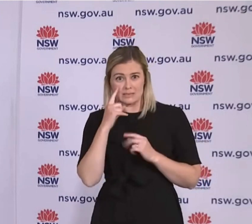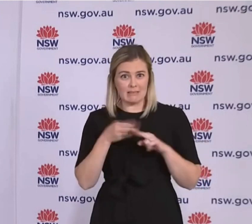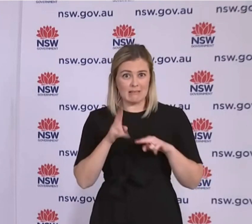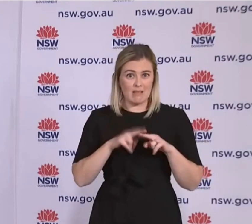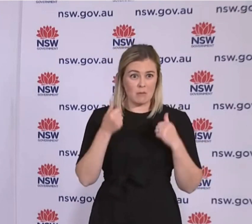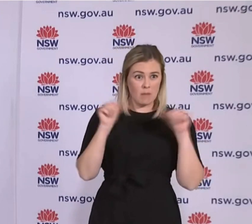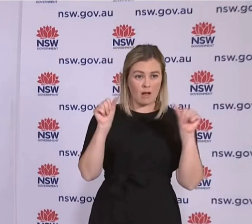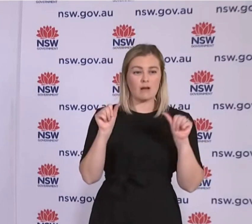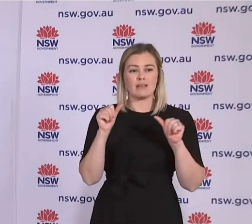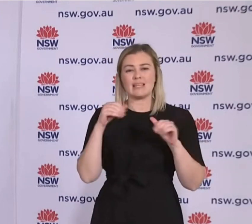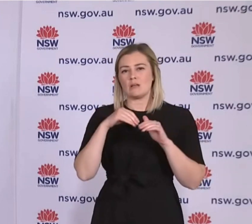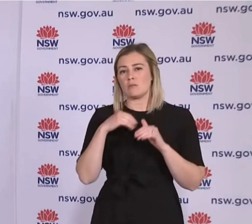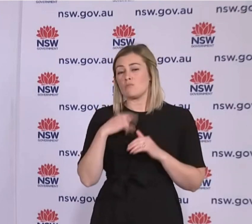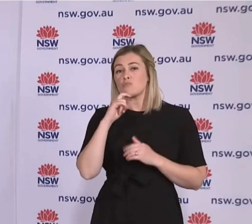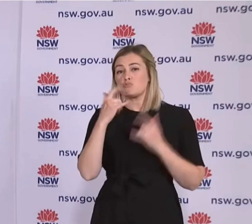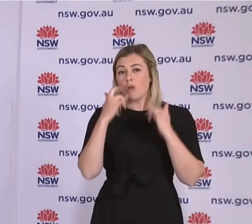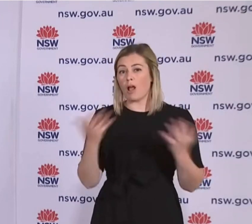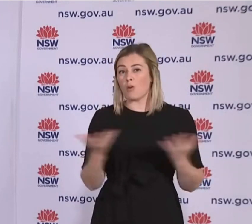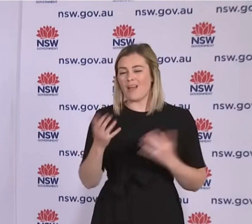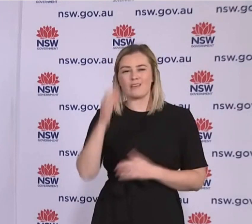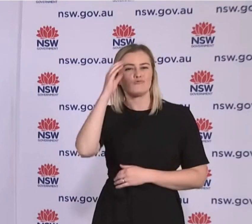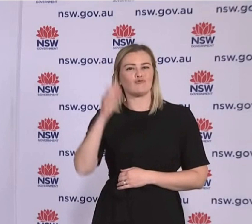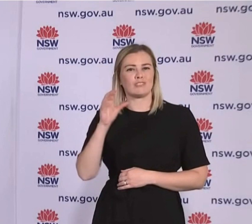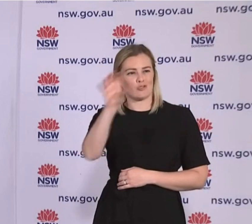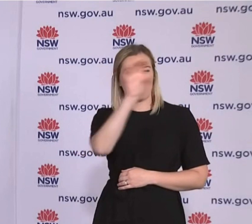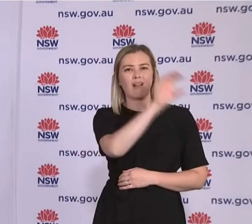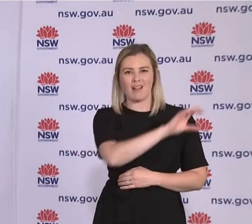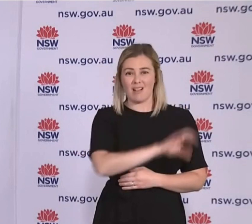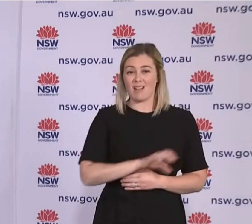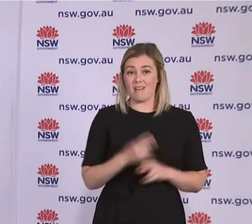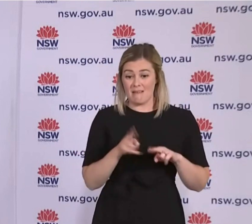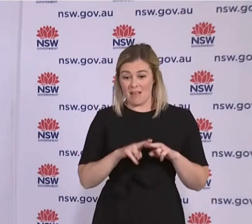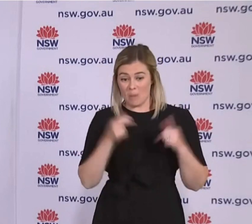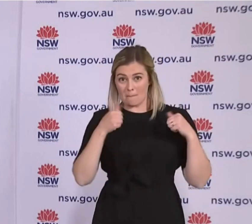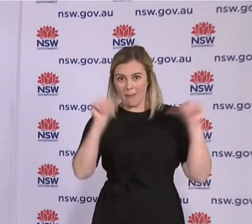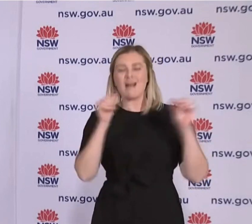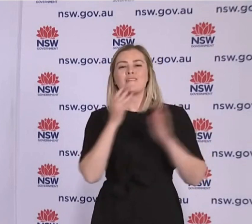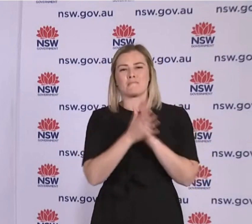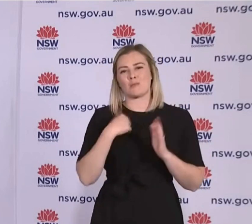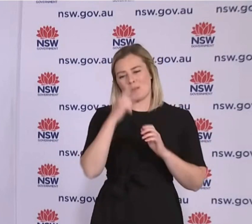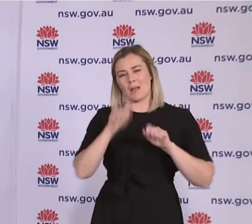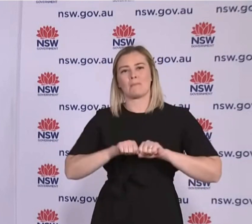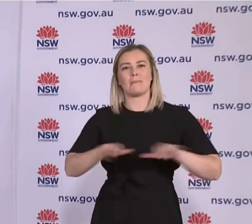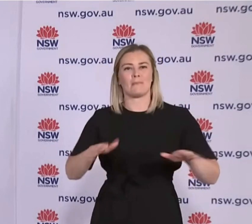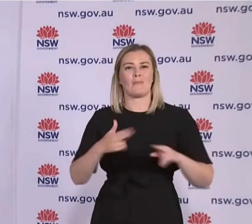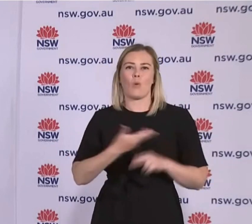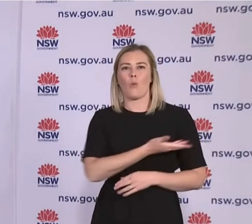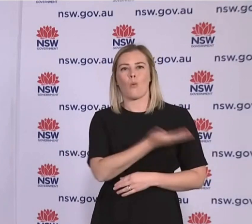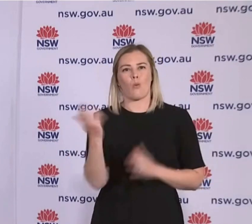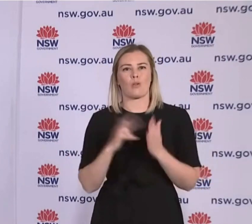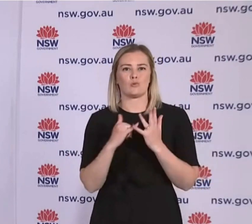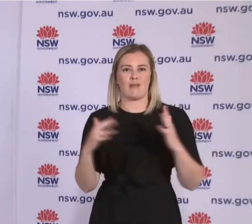be strong, and as a result of that, we can then open up to the rest of the state. This is in many ways